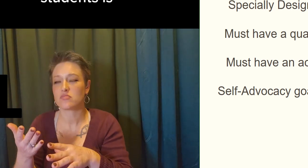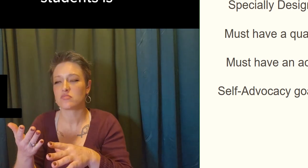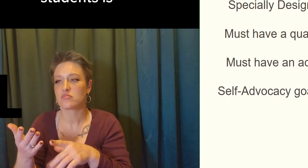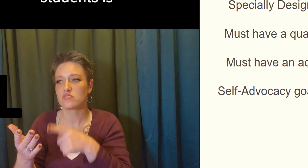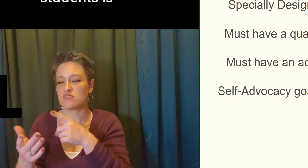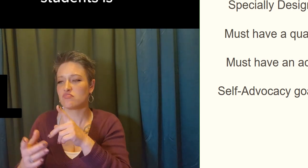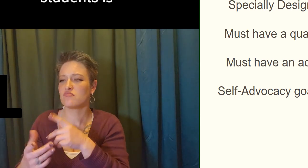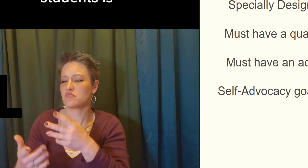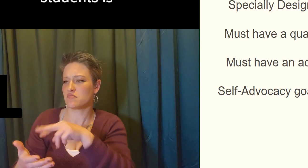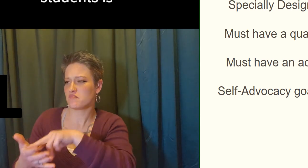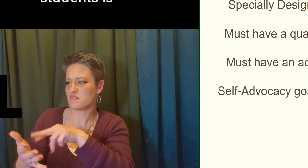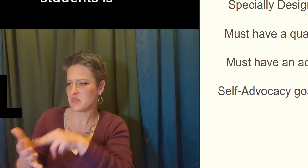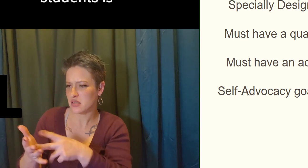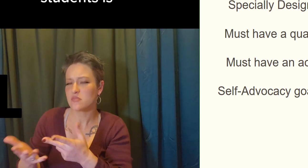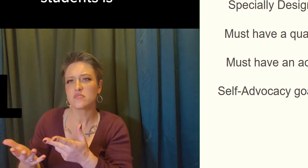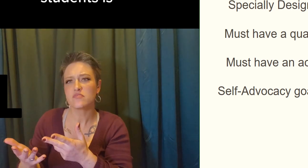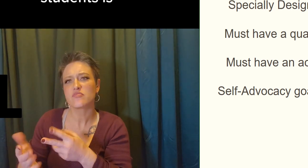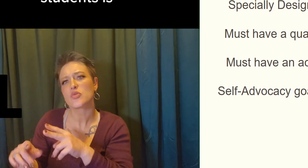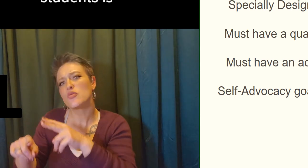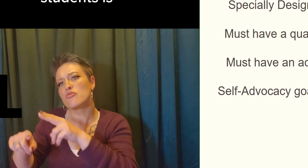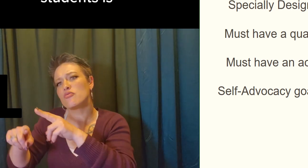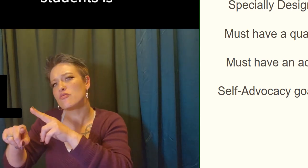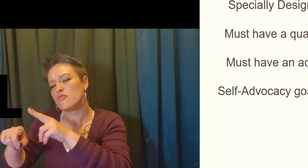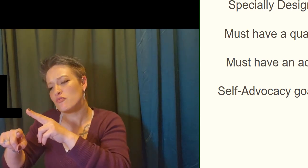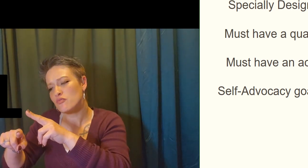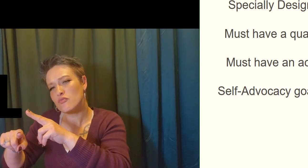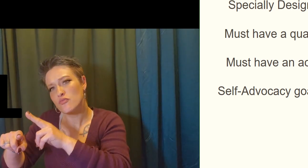My preferred kind of test with students is